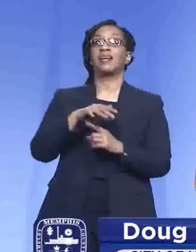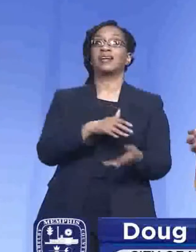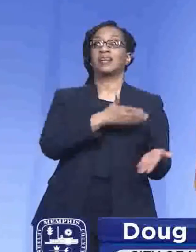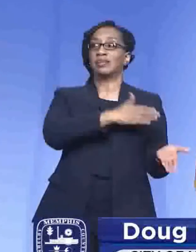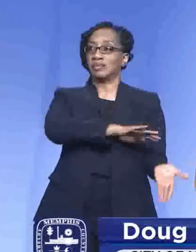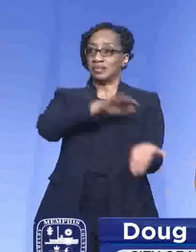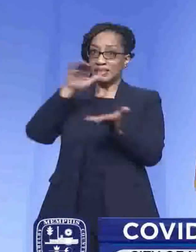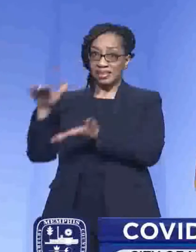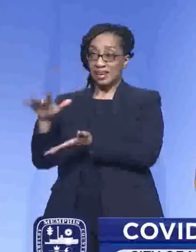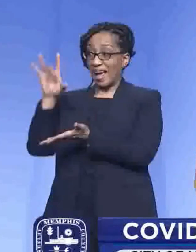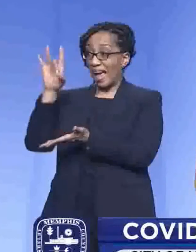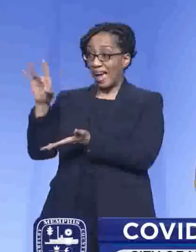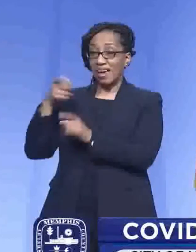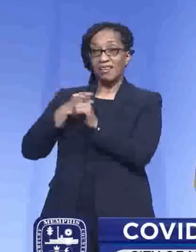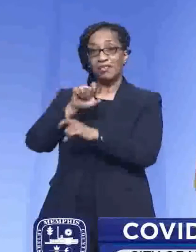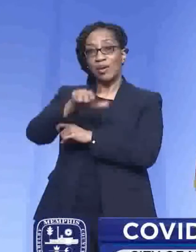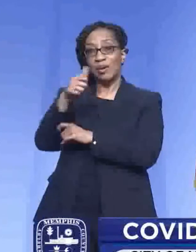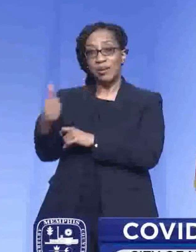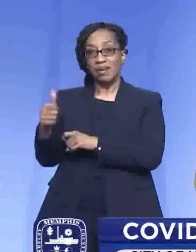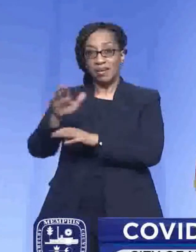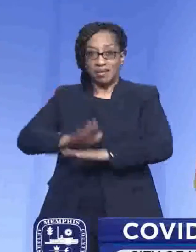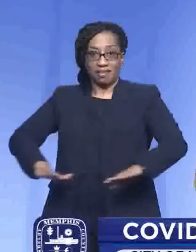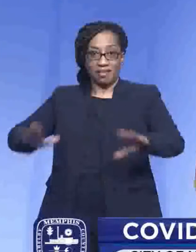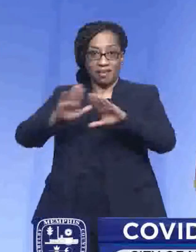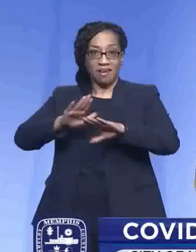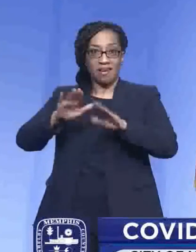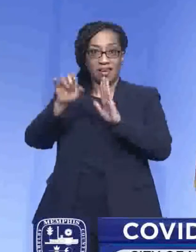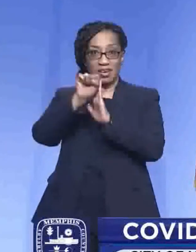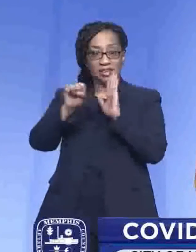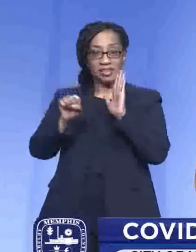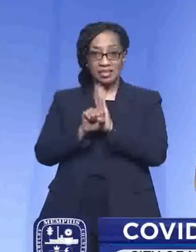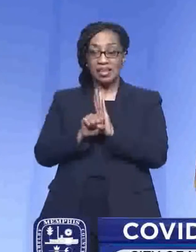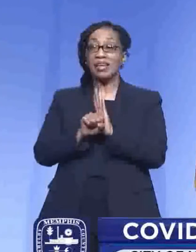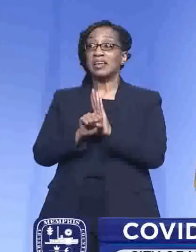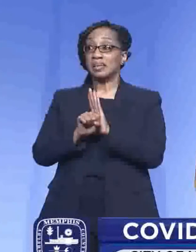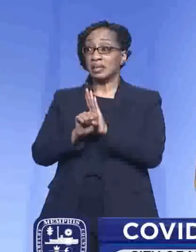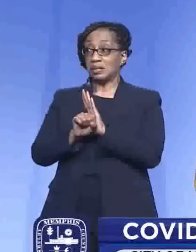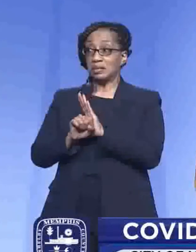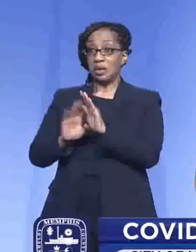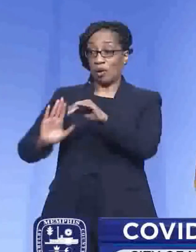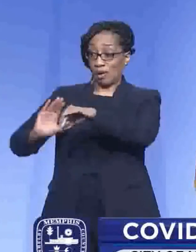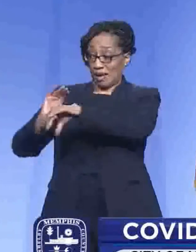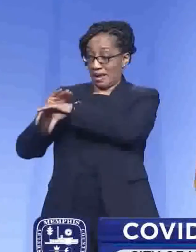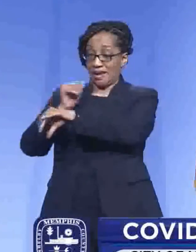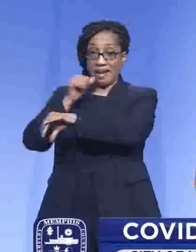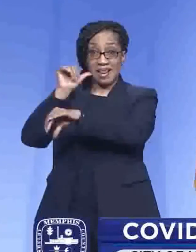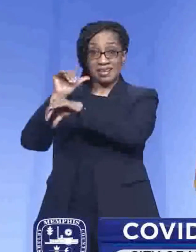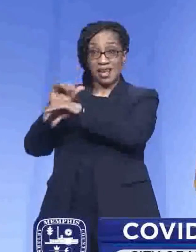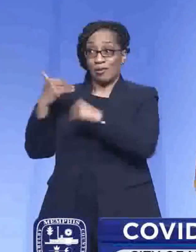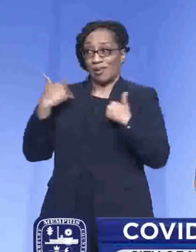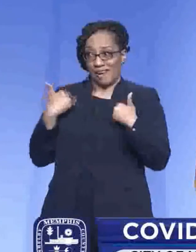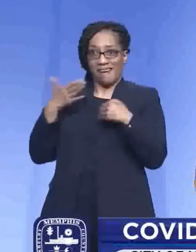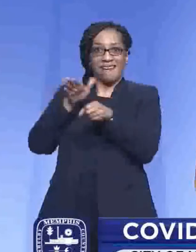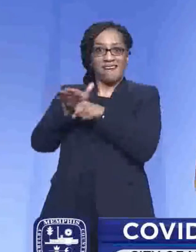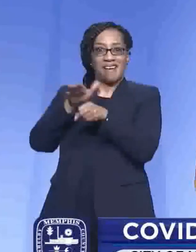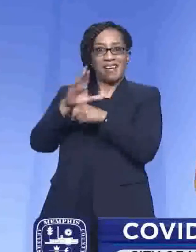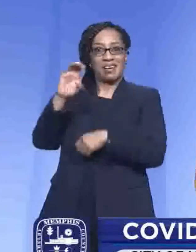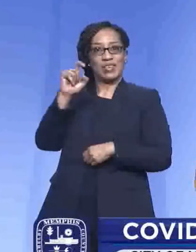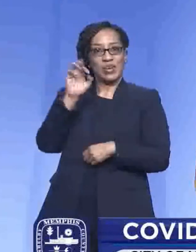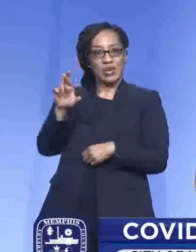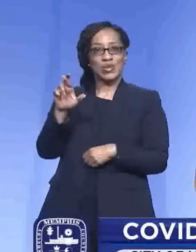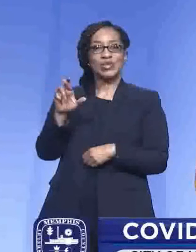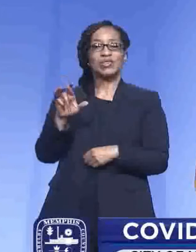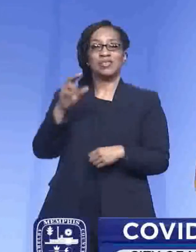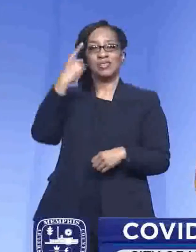that they had in other parts of the state. And so by the end of the day, we had all the tools that were necessary for us to deliver the vaccine this